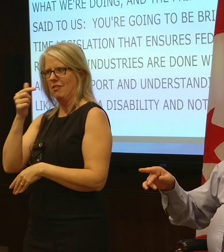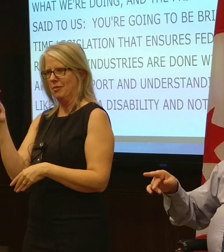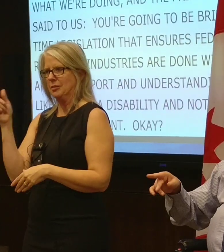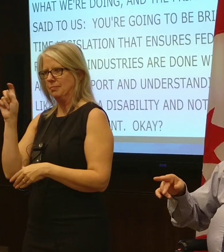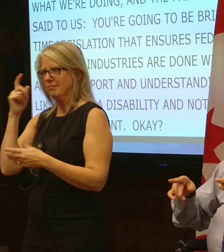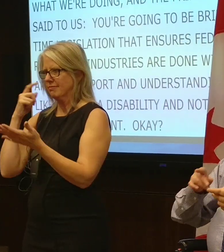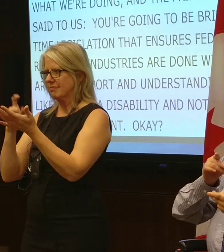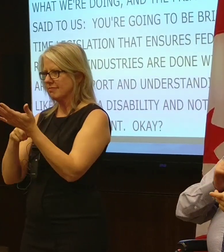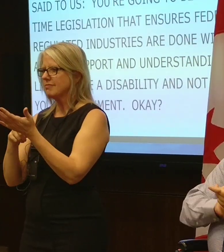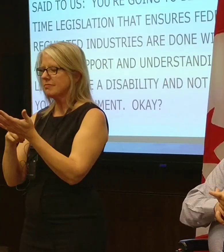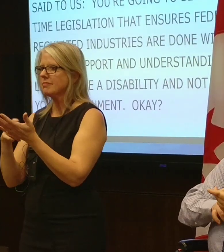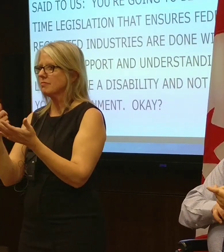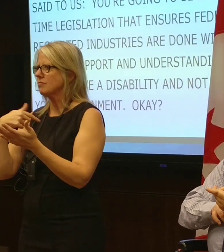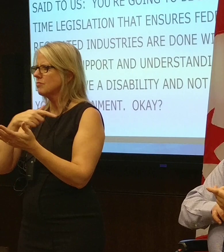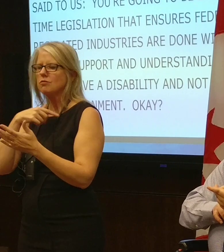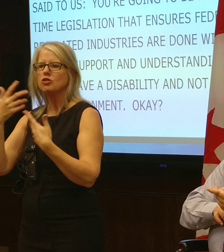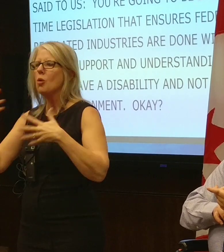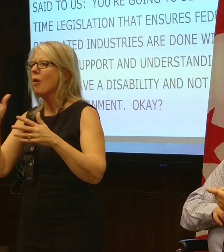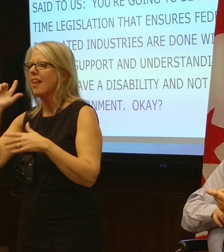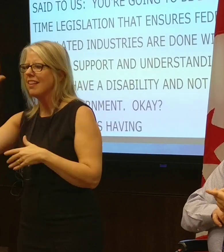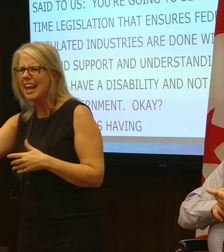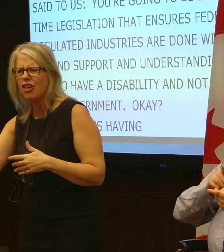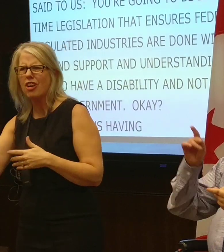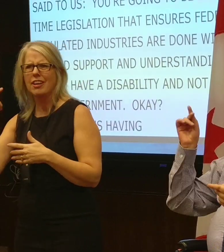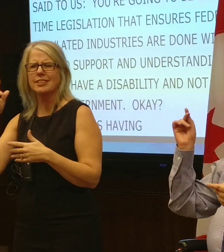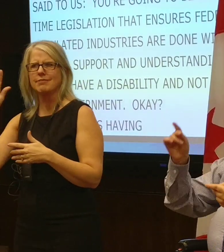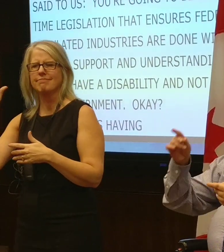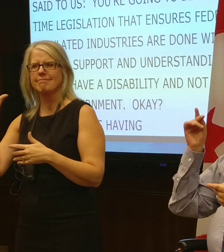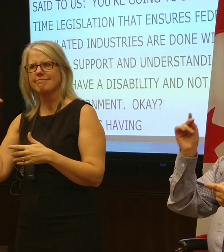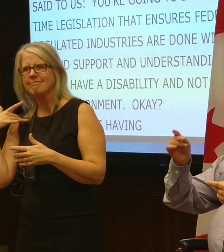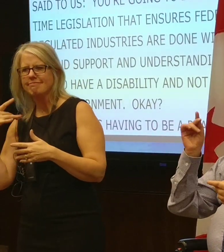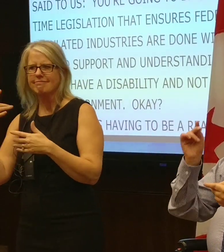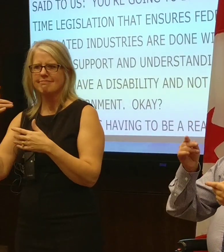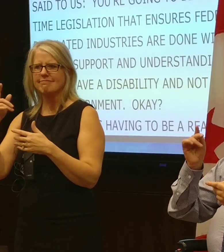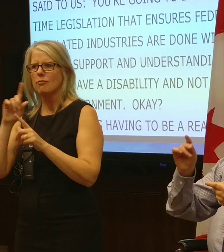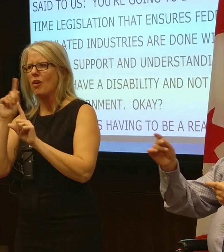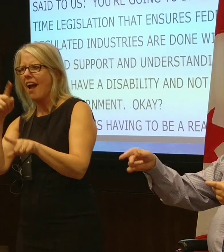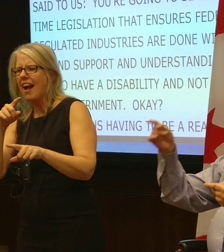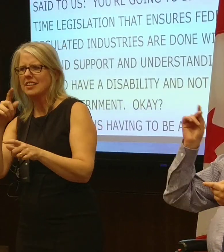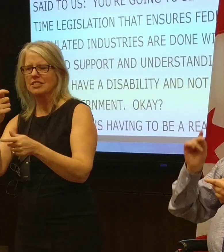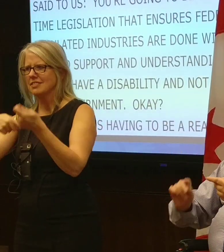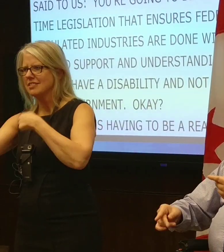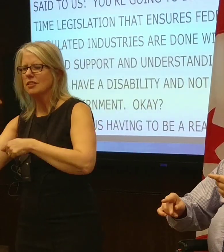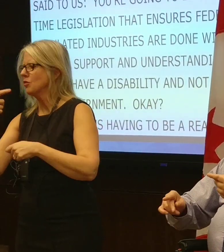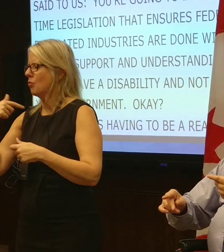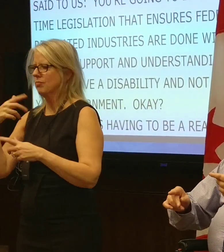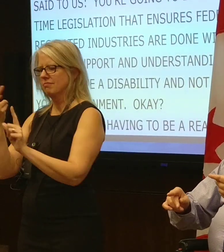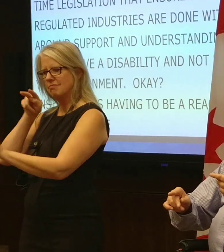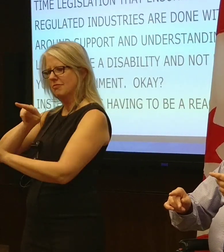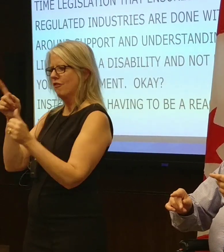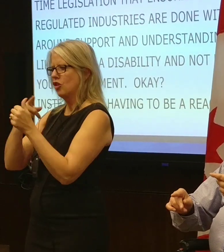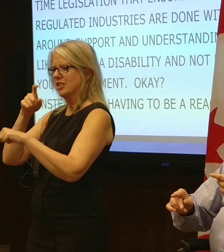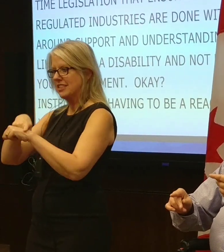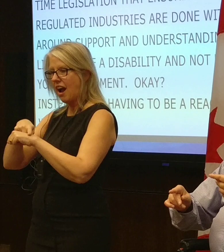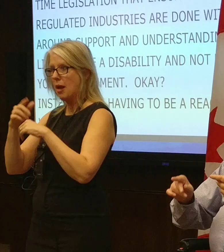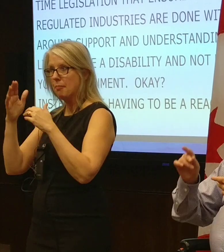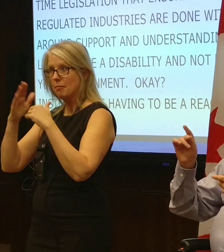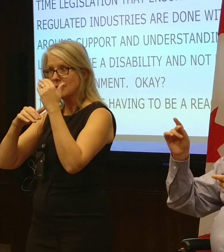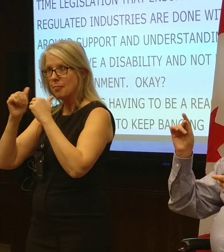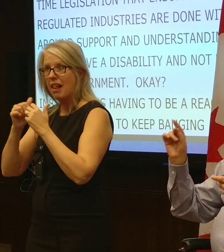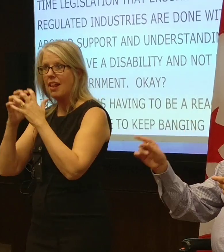Instead of us have to be a reactionary system where we have to keep banging down the door, we're going to get things right the first time.